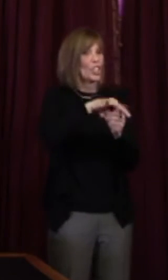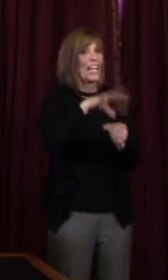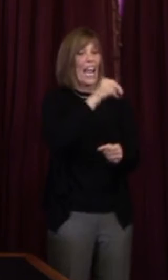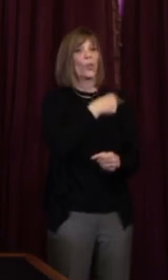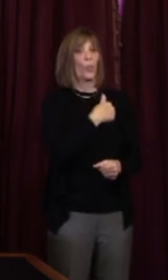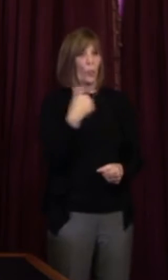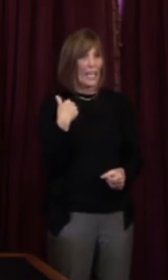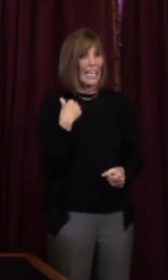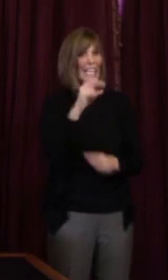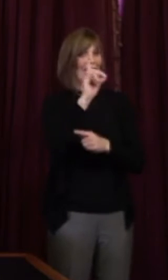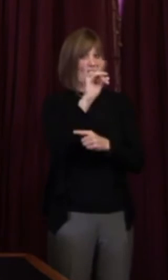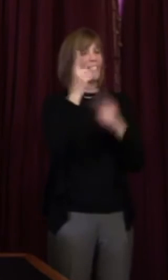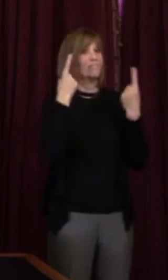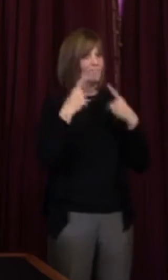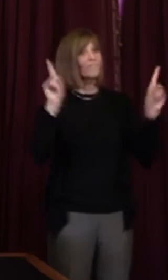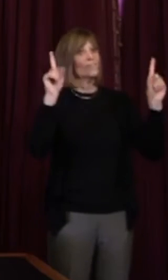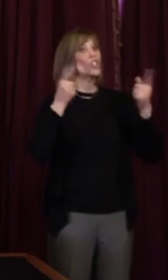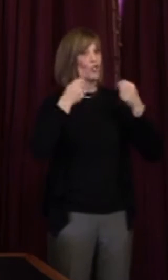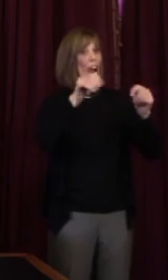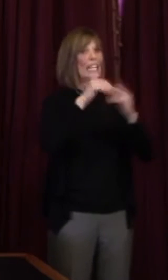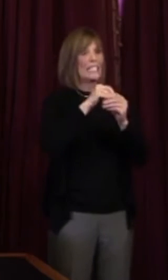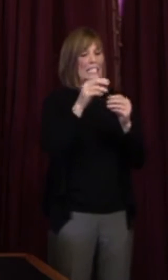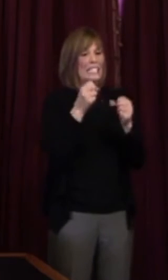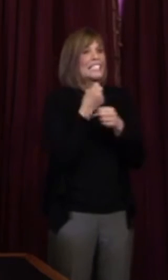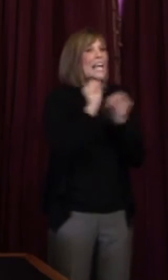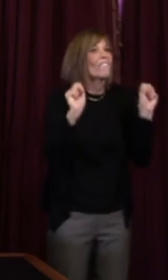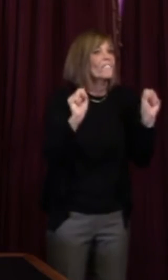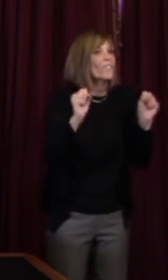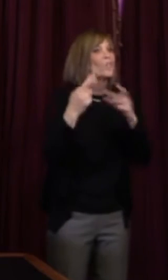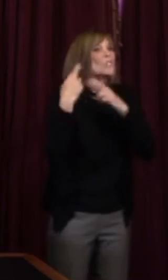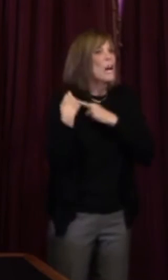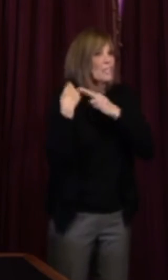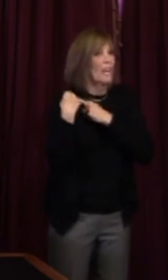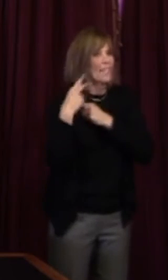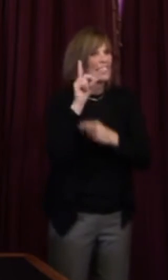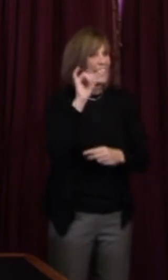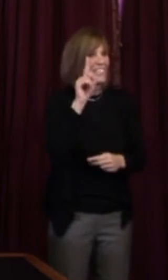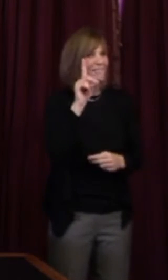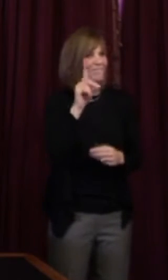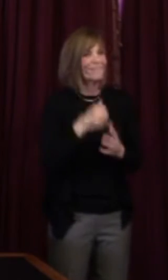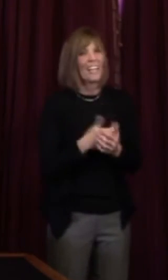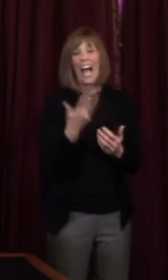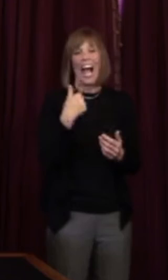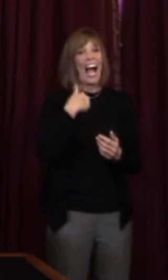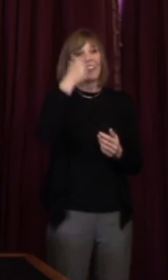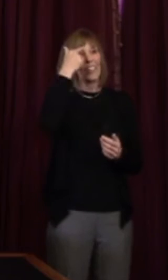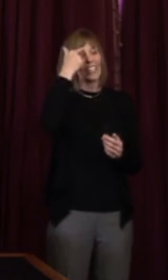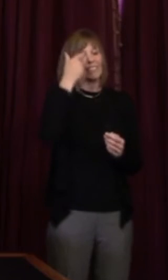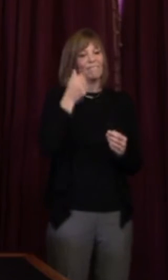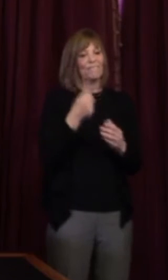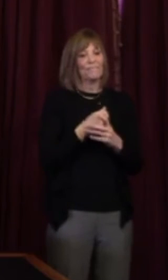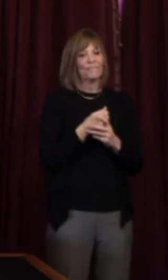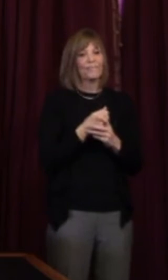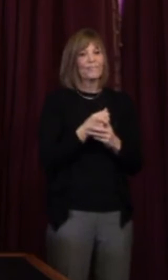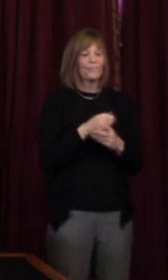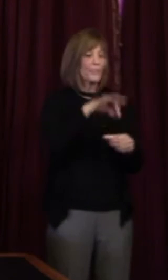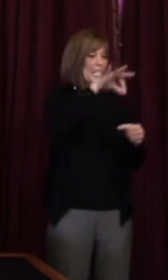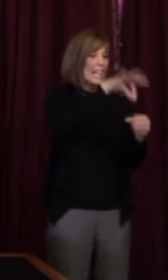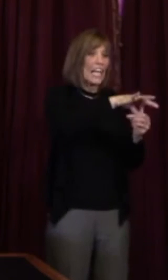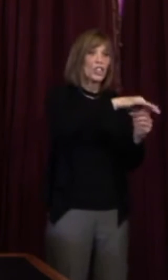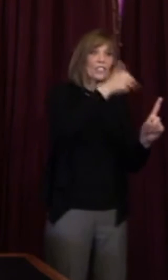we did it, tried to do it in a safe and responsible manner. But I think the